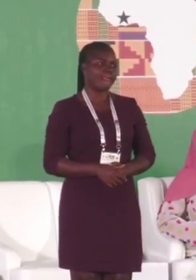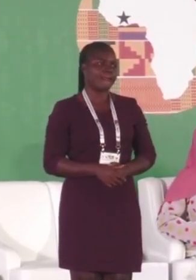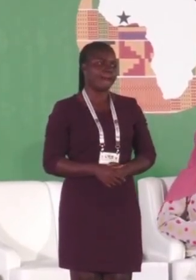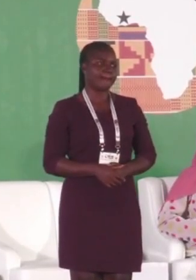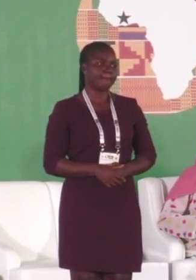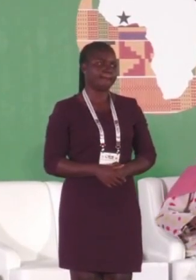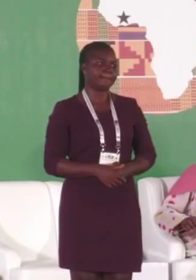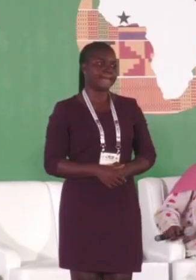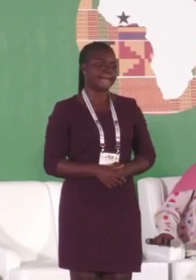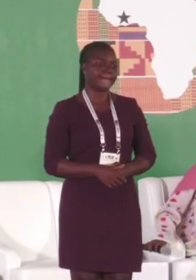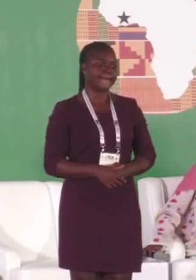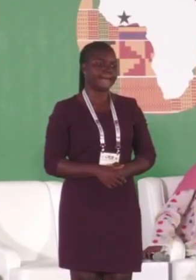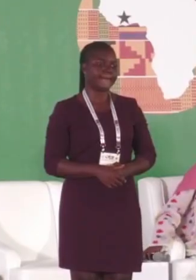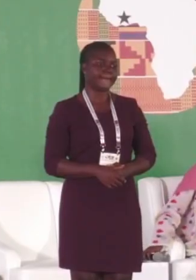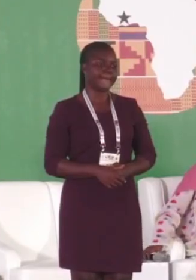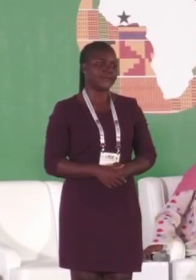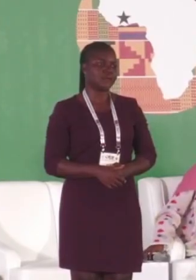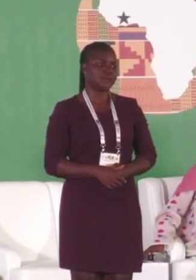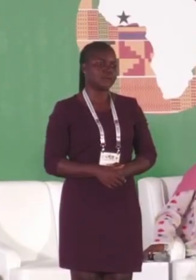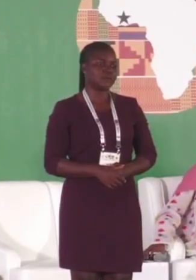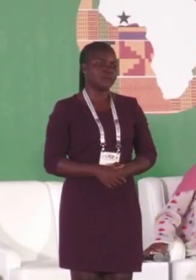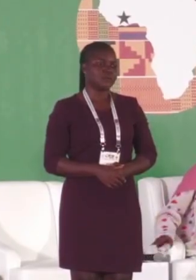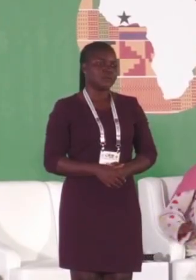Next question.